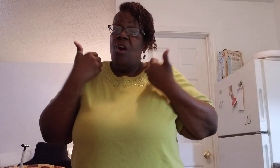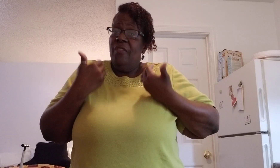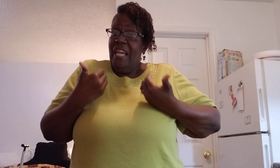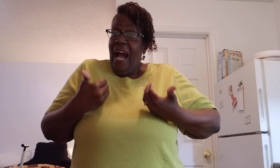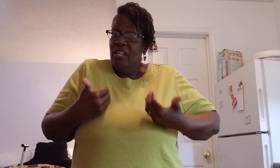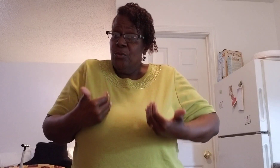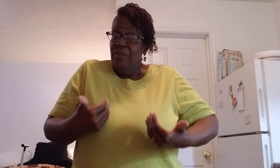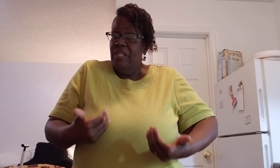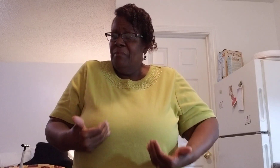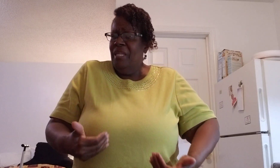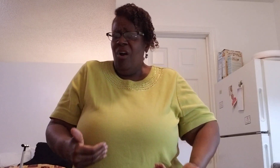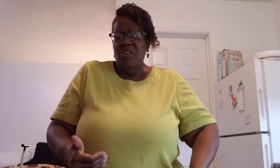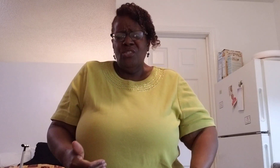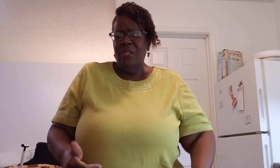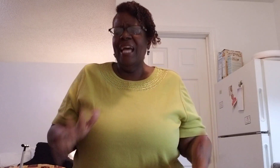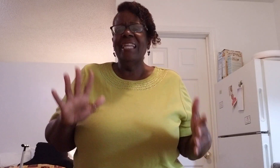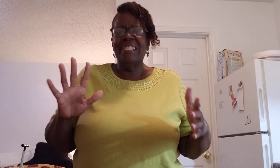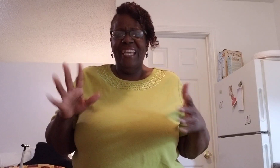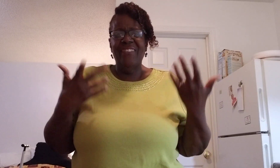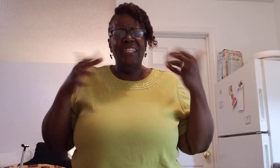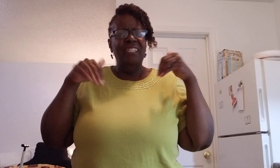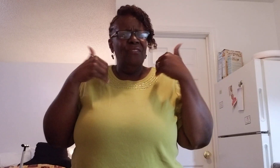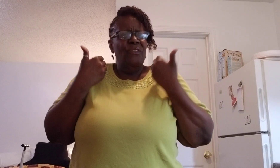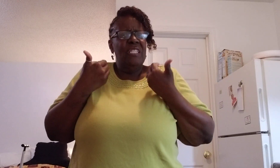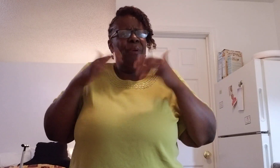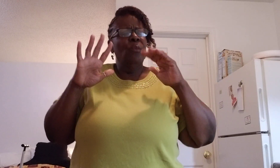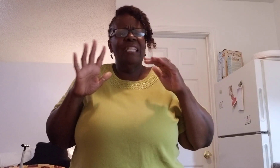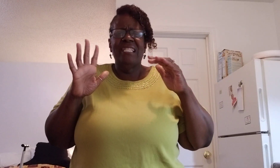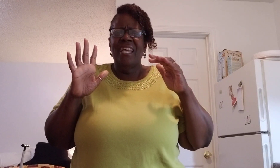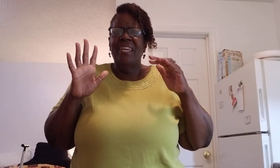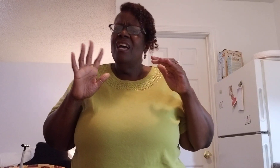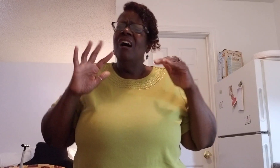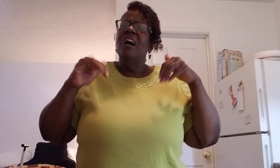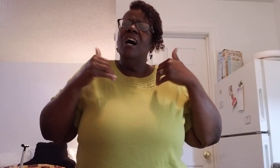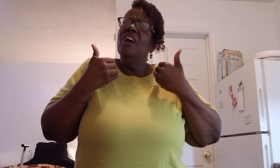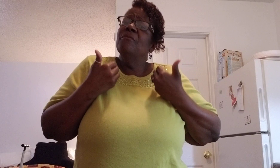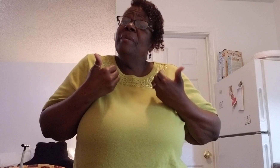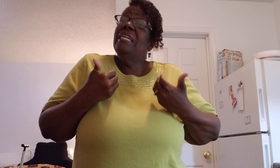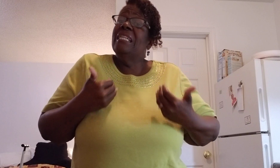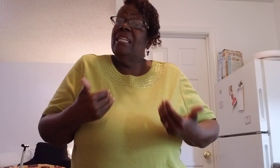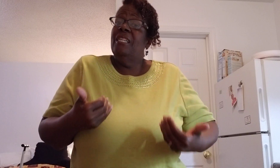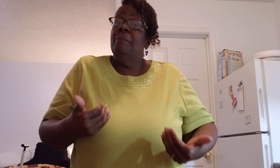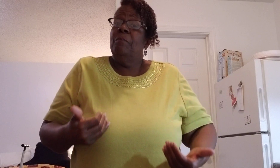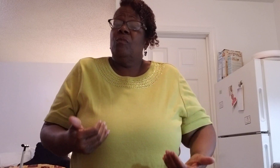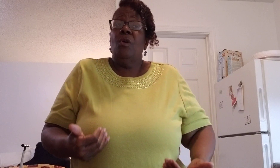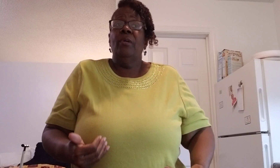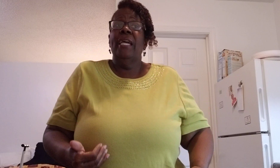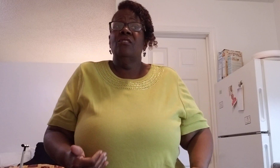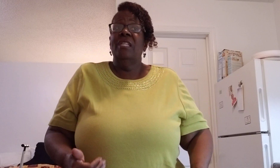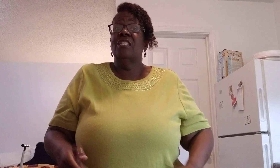the honorific me also. And I like to add that in there for this part when they say, of me again. Okay, so let's go